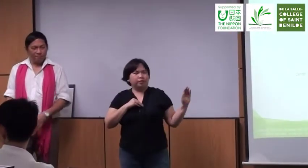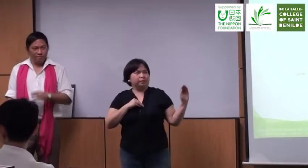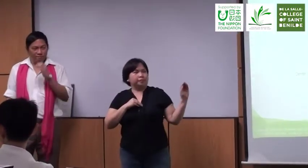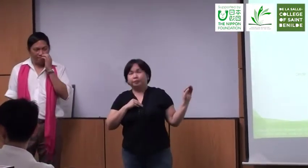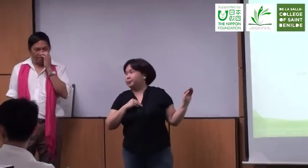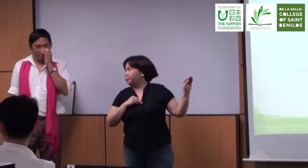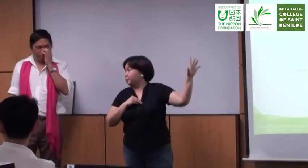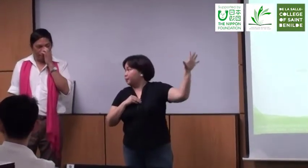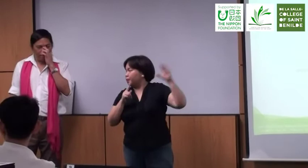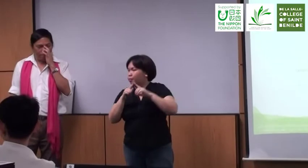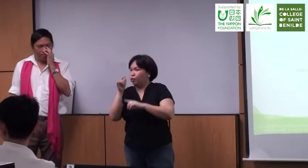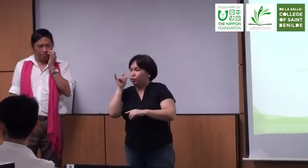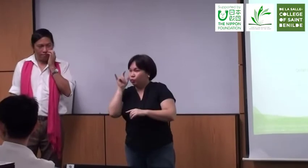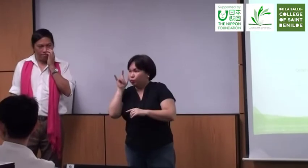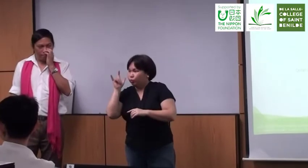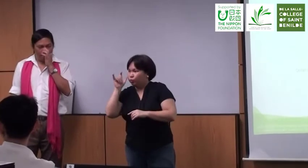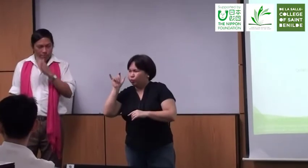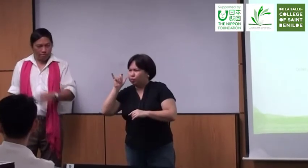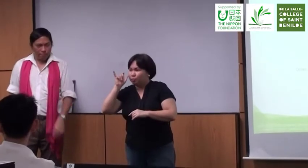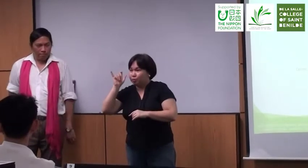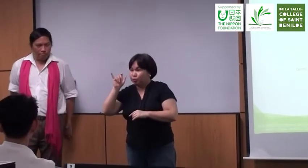mo about the YouTube